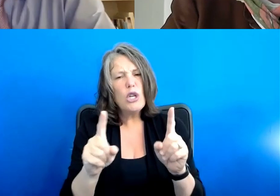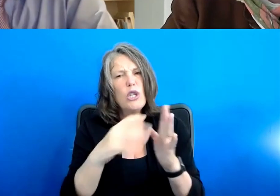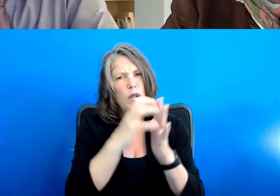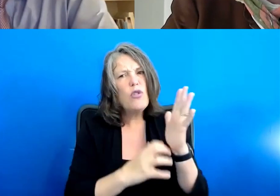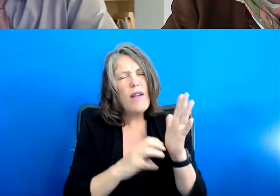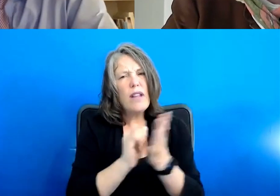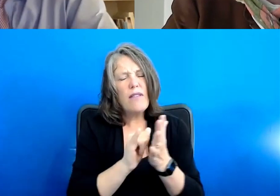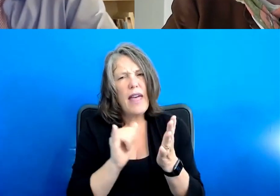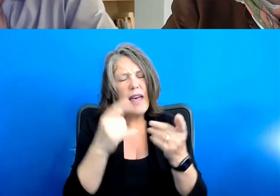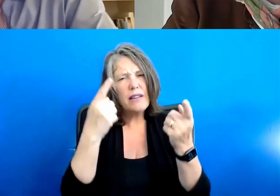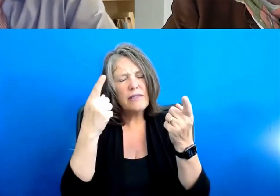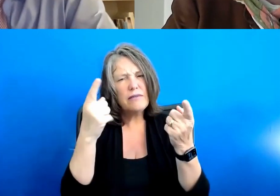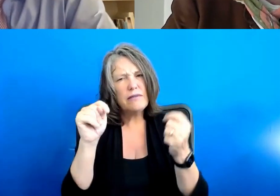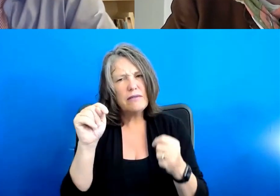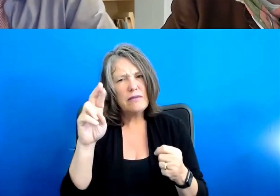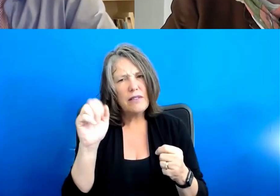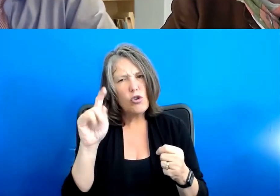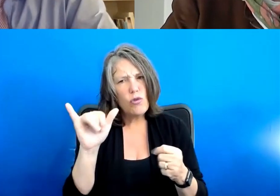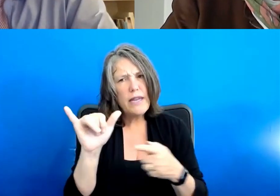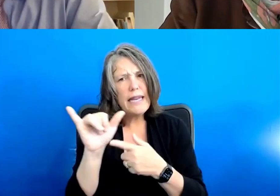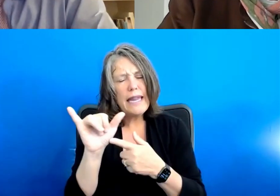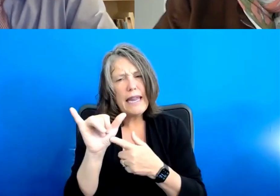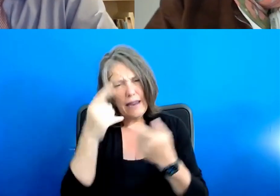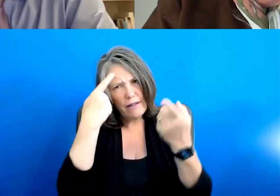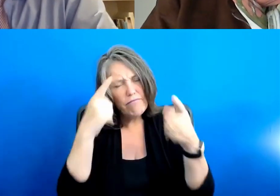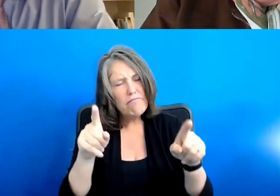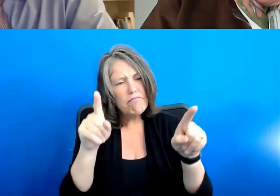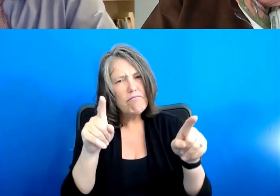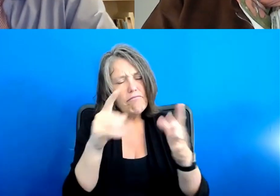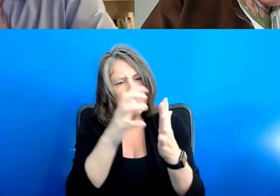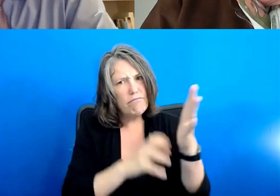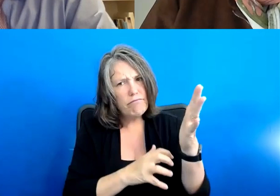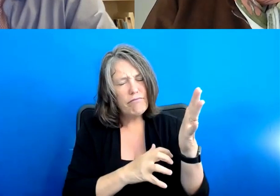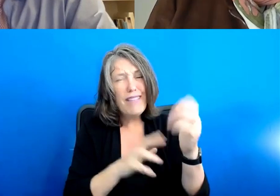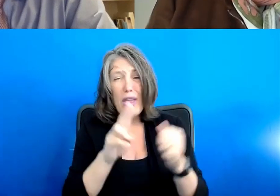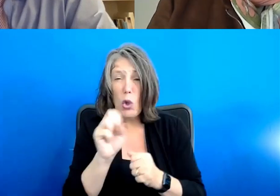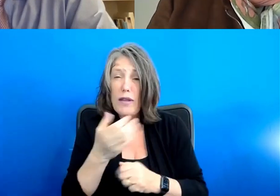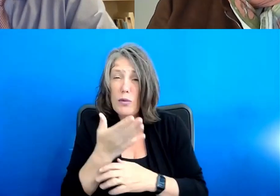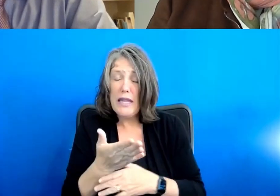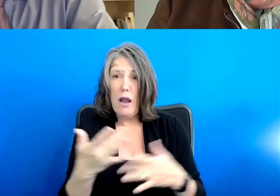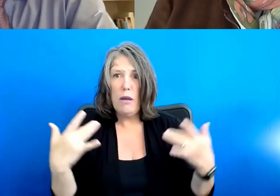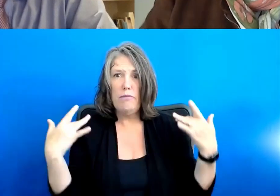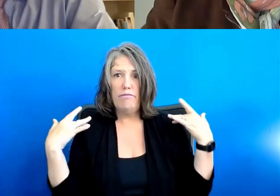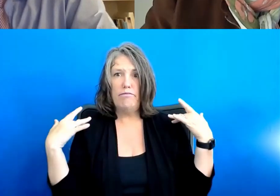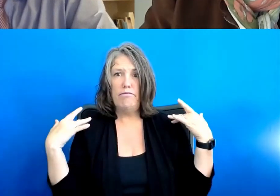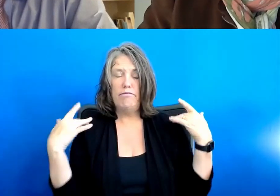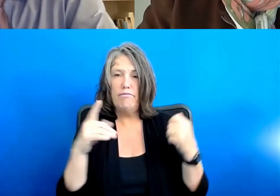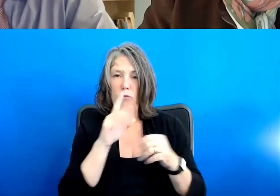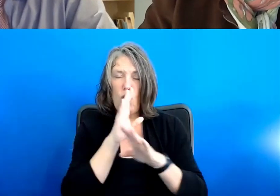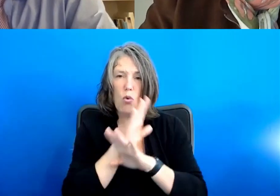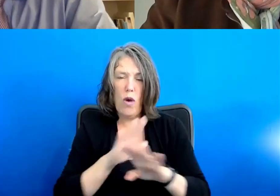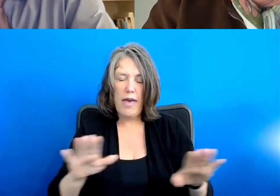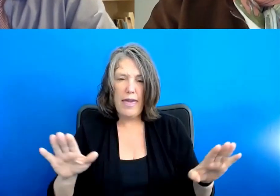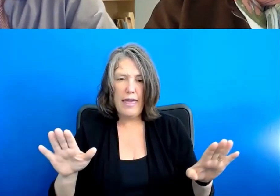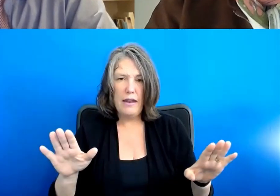treaty, remained largely silent. The two blocs that were the most active were the European Union